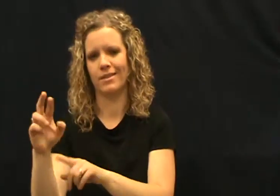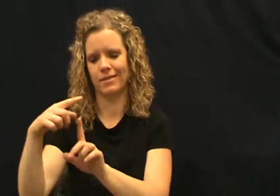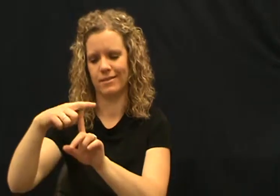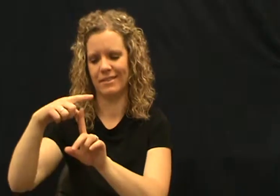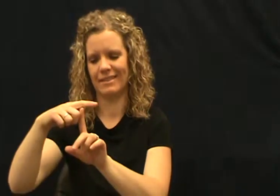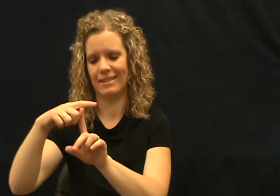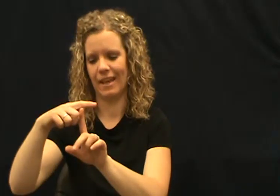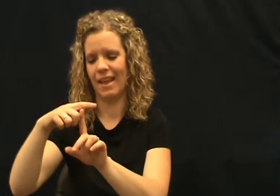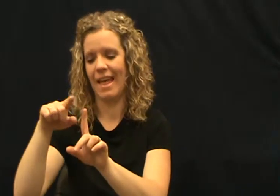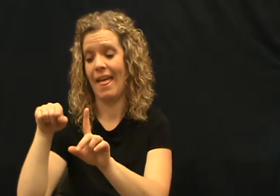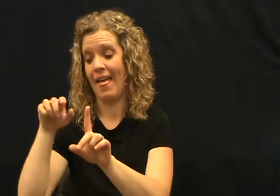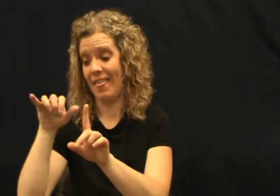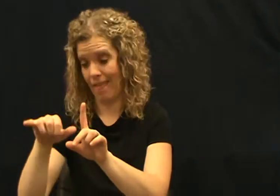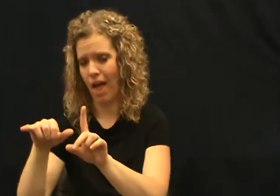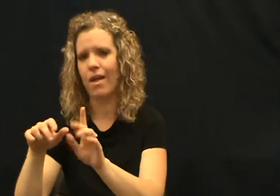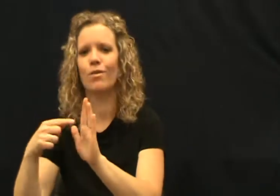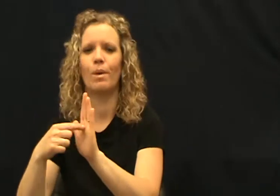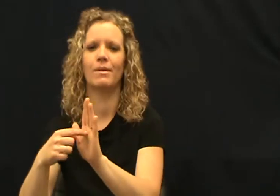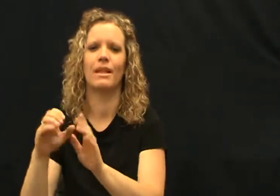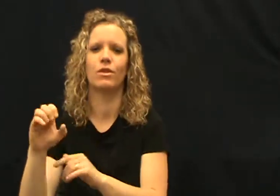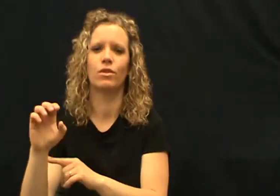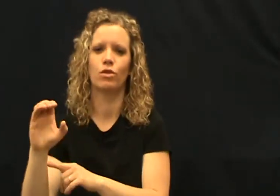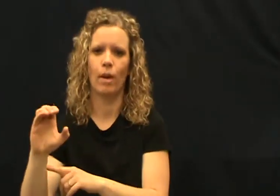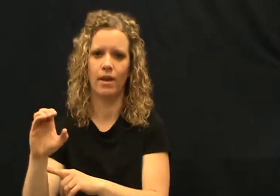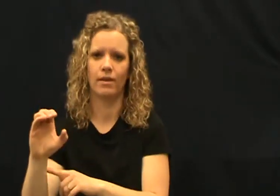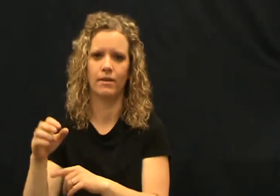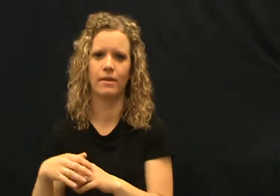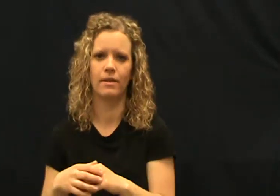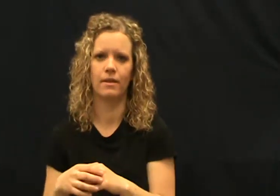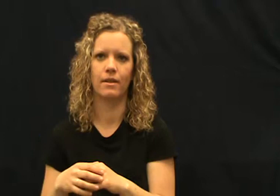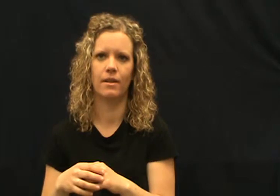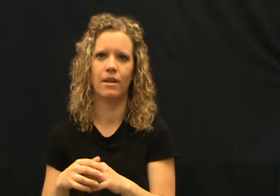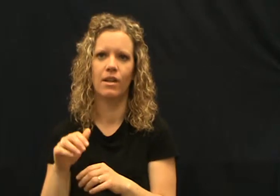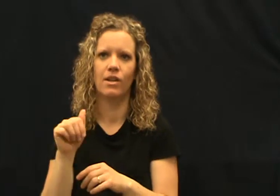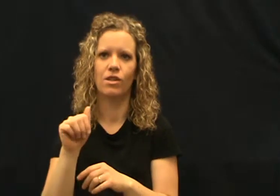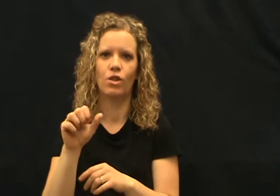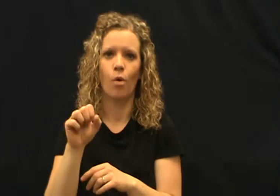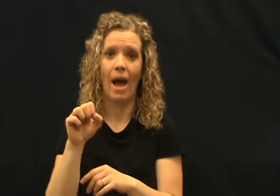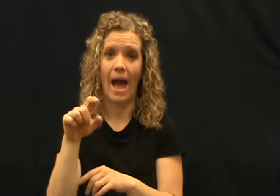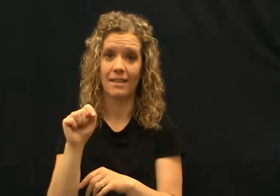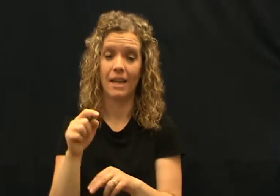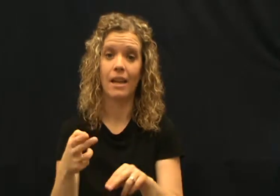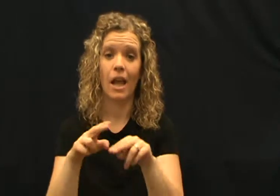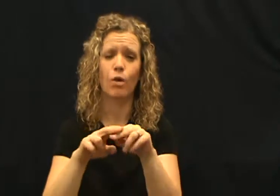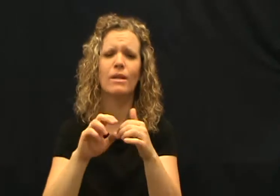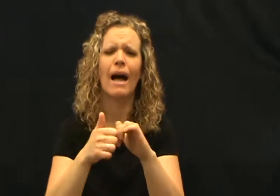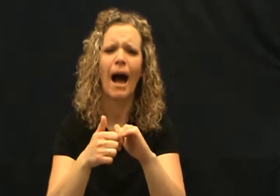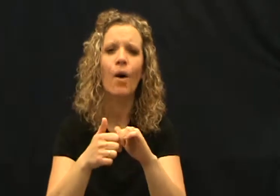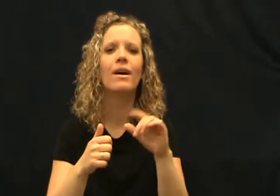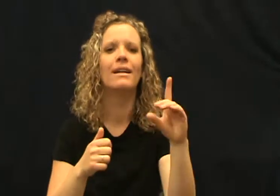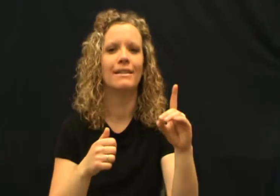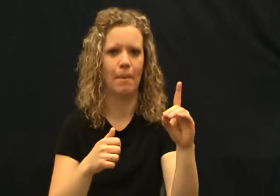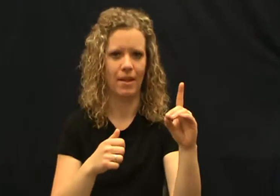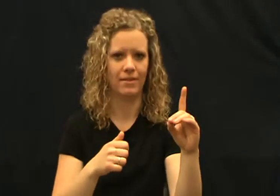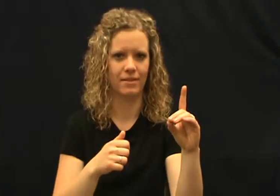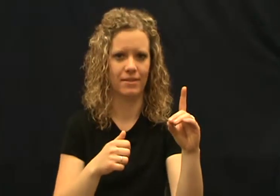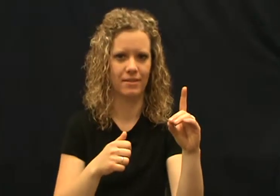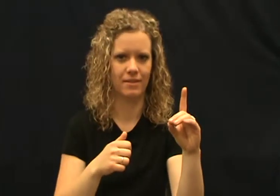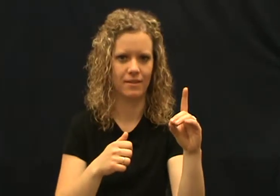which represents a credit. So you increase an asset with a debit on the left-hand side of the T account for